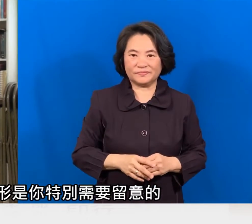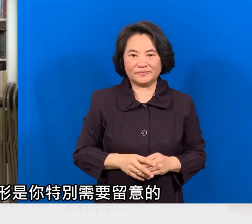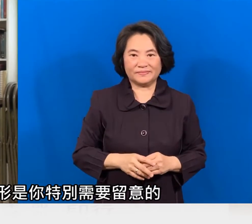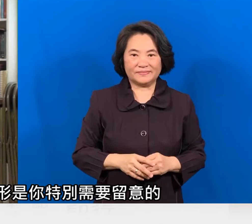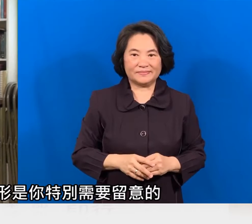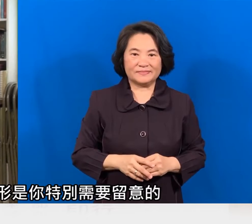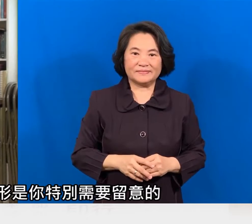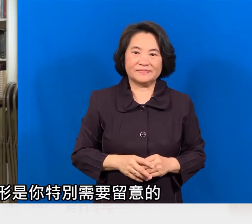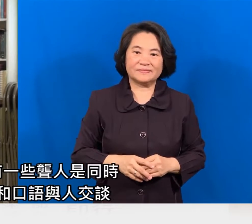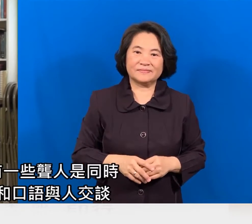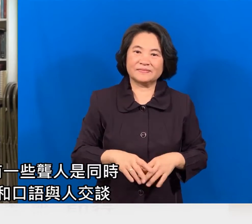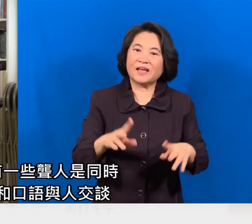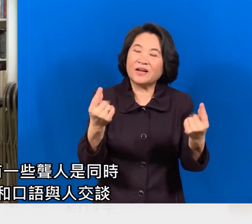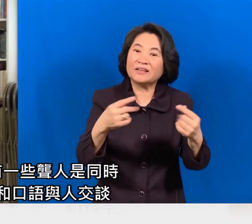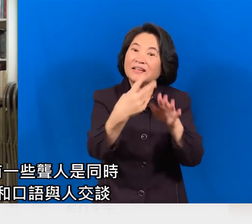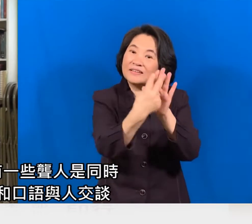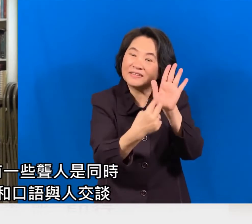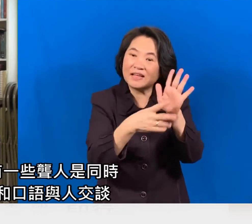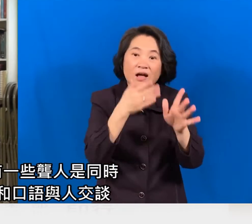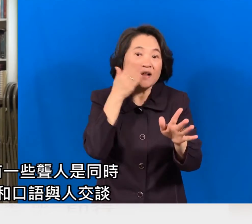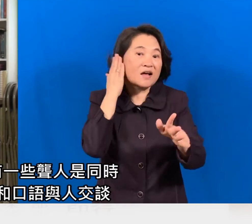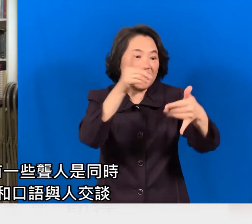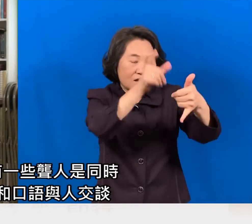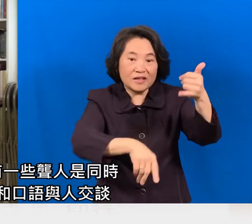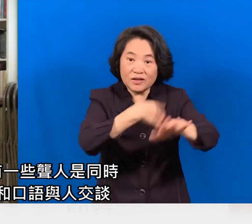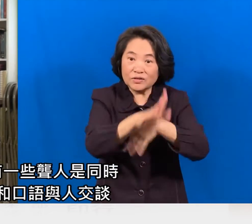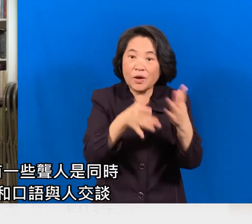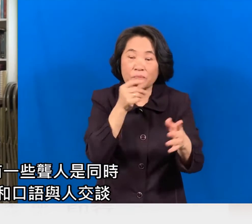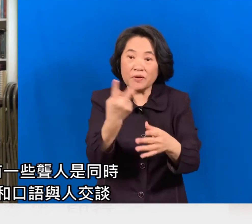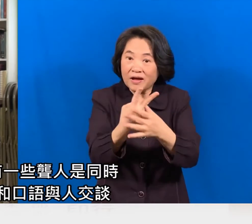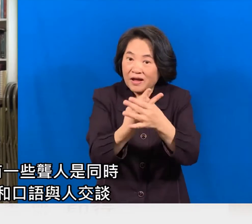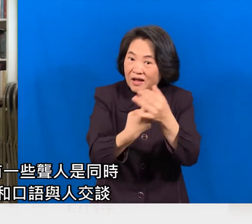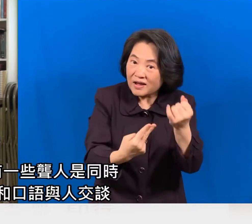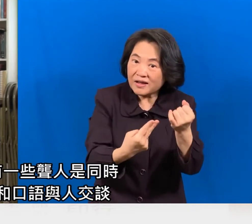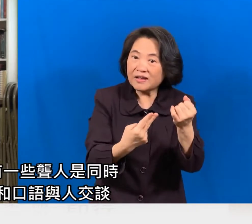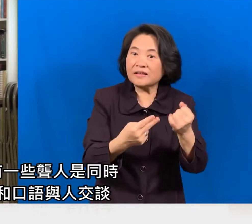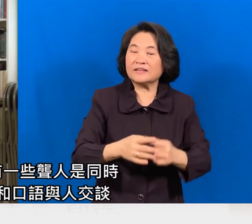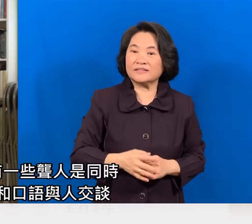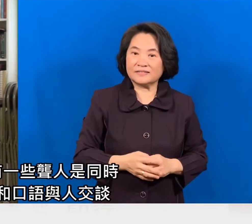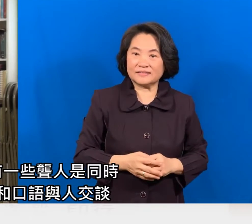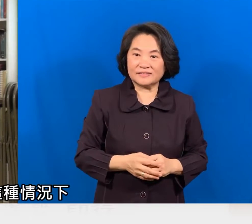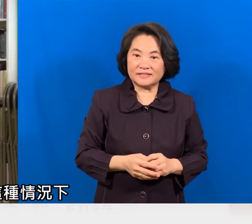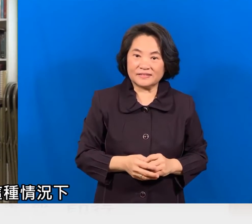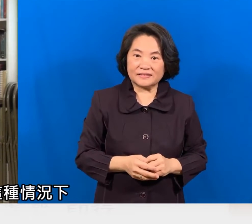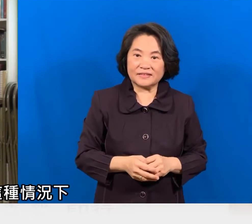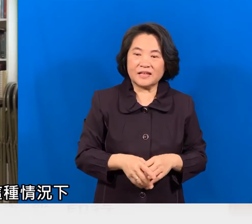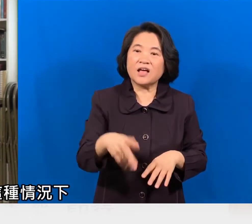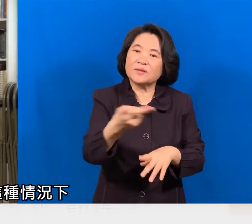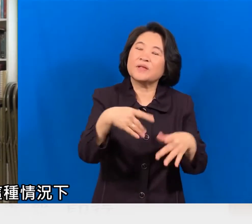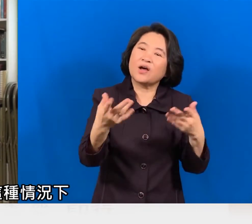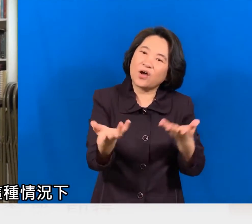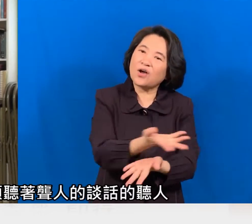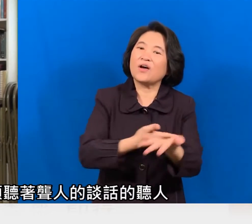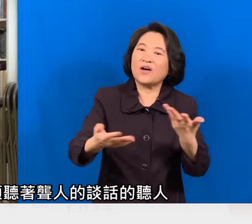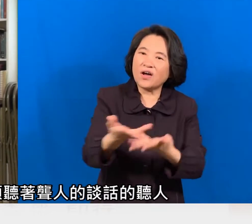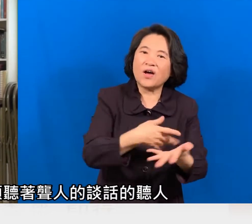especially careful about. For example, some deaf people speak at the same time as they're signing to someone, and in such a situation